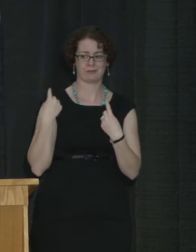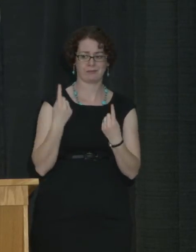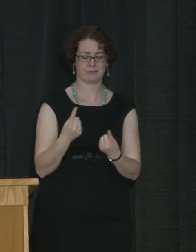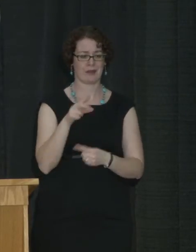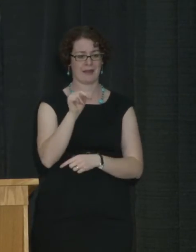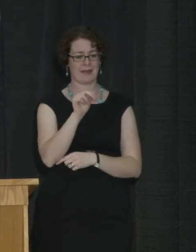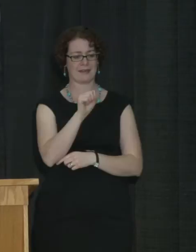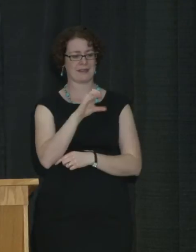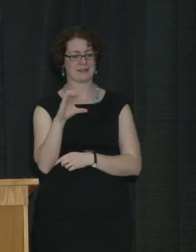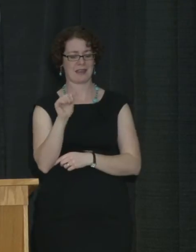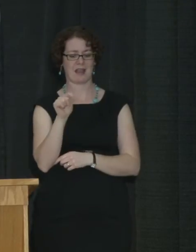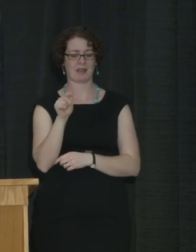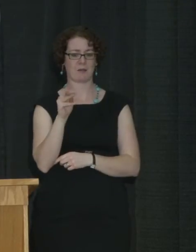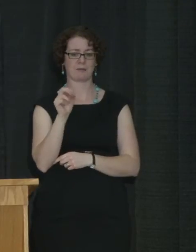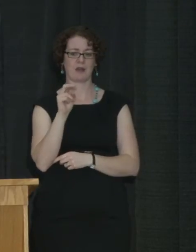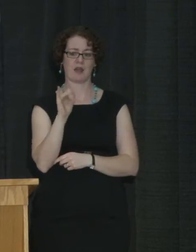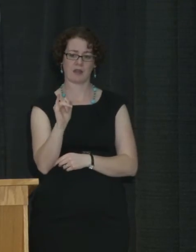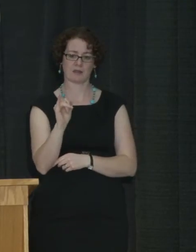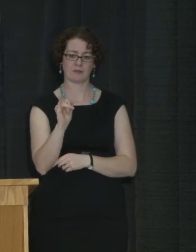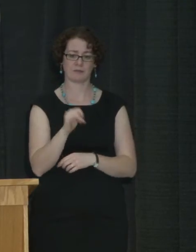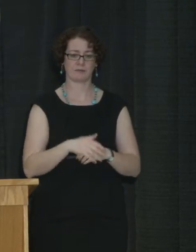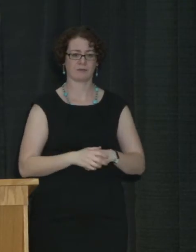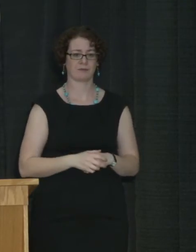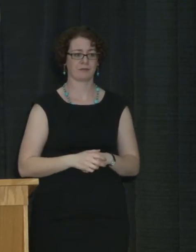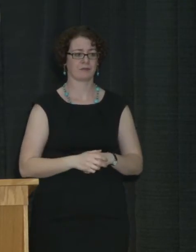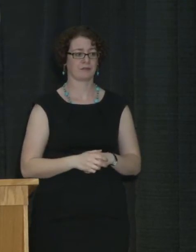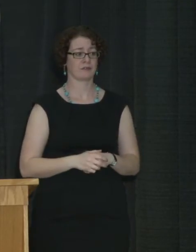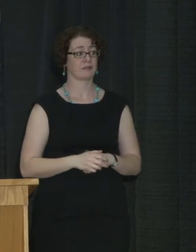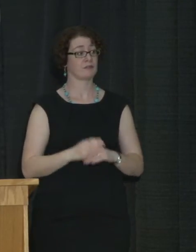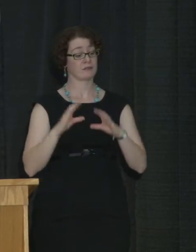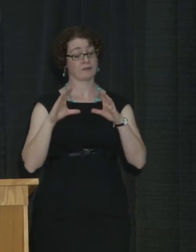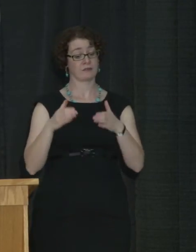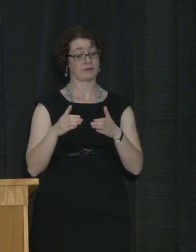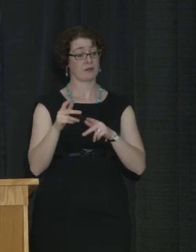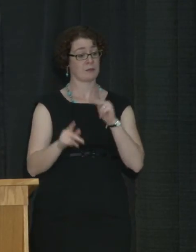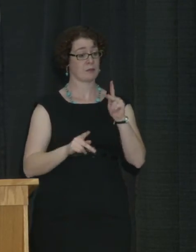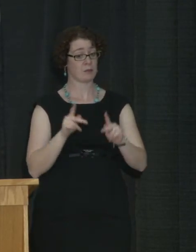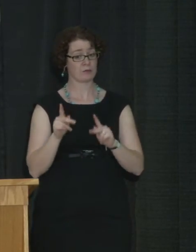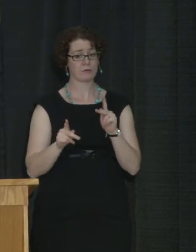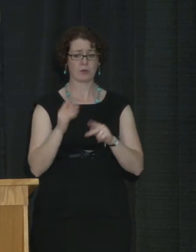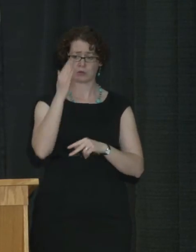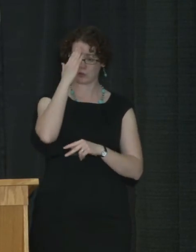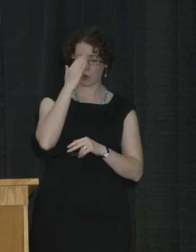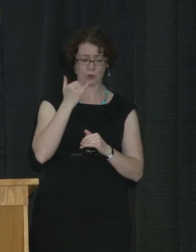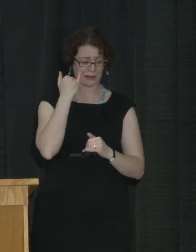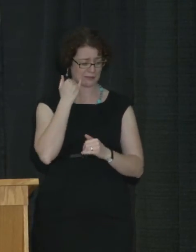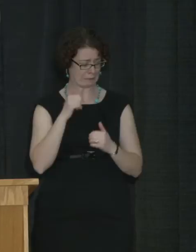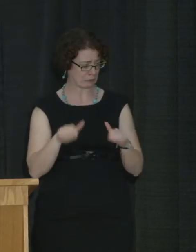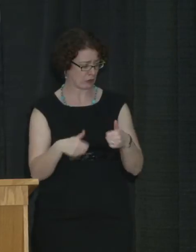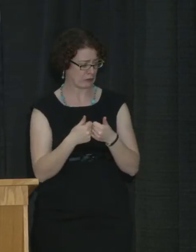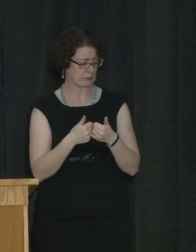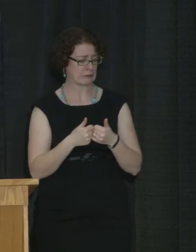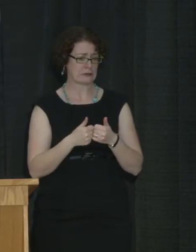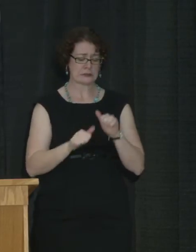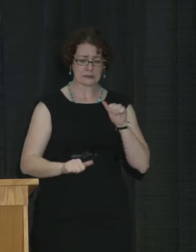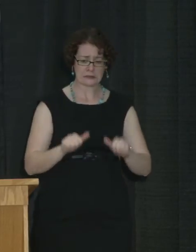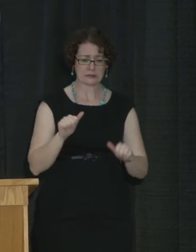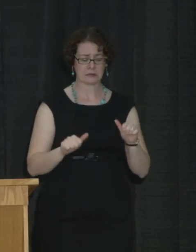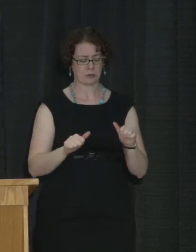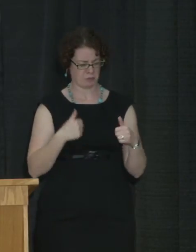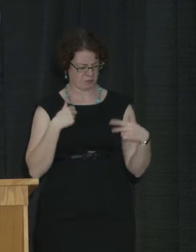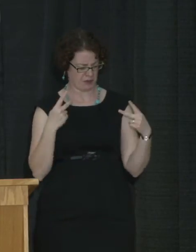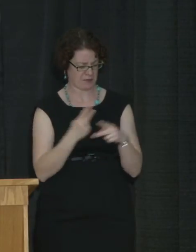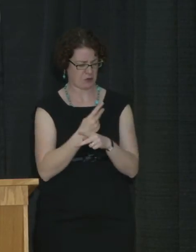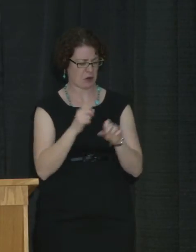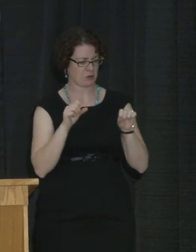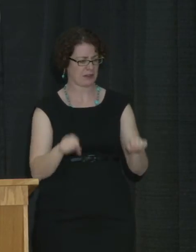our NSCC alumni. This community knows how to meet uncertainty head-on with a desire to figure